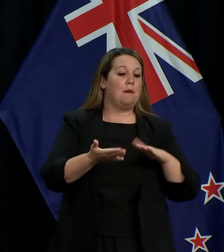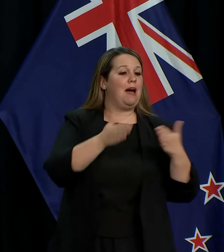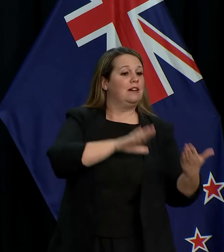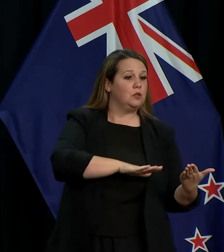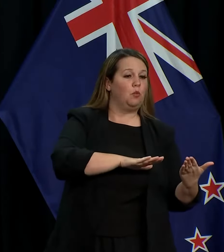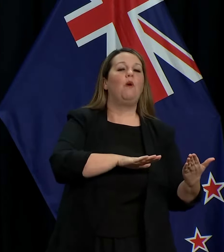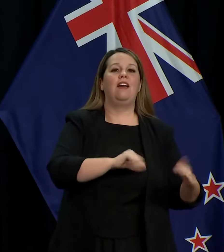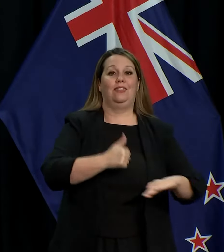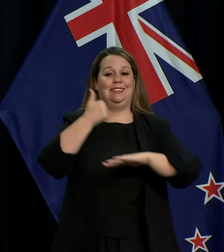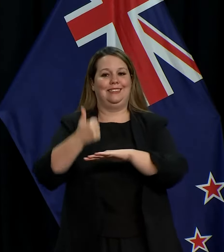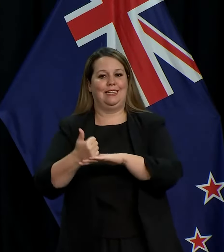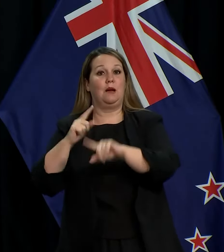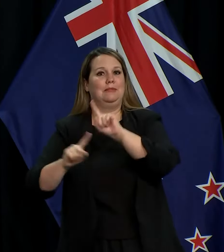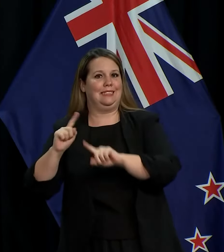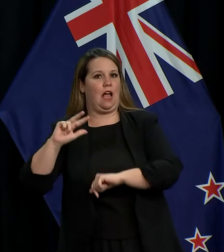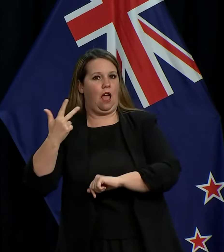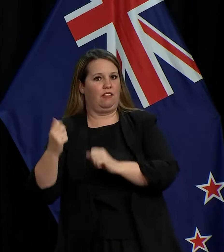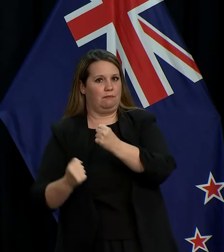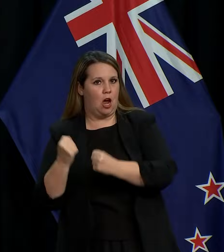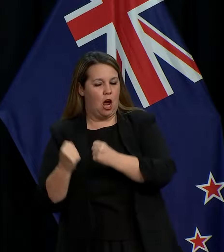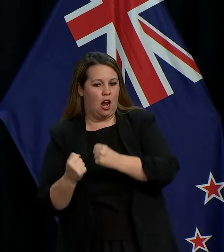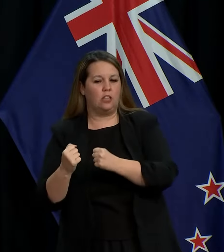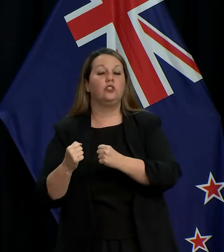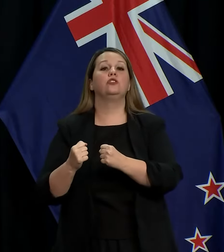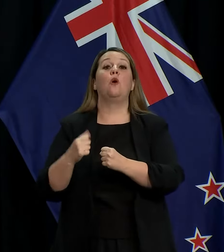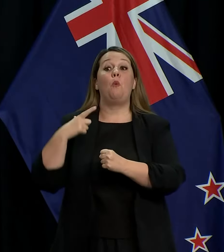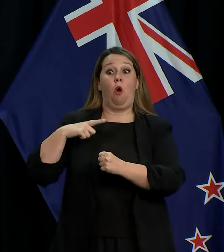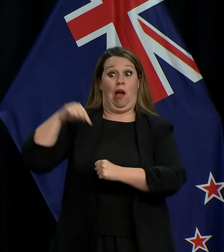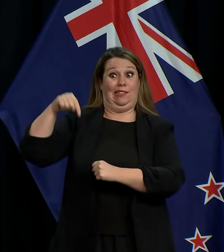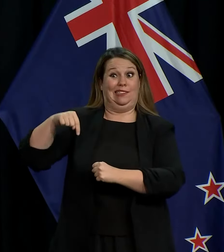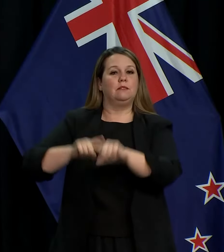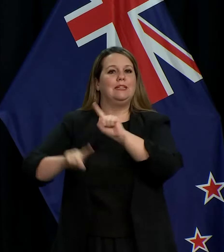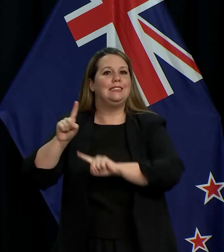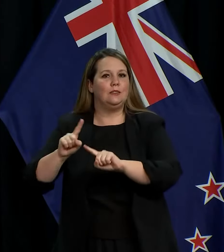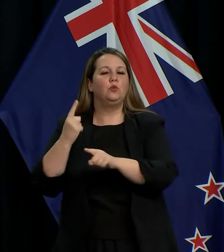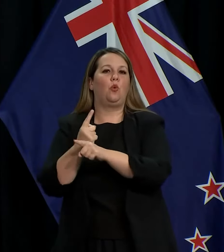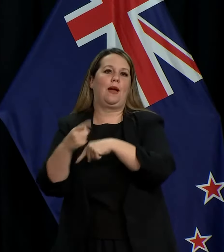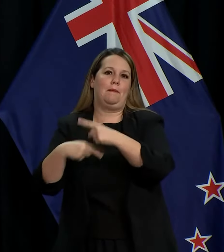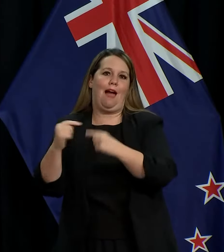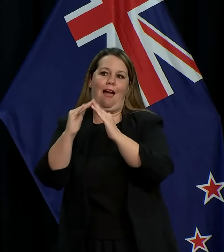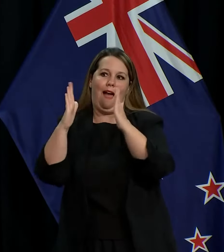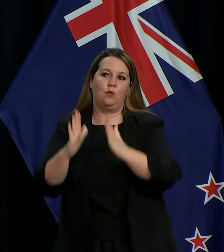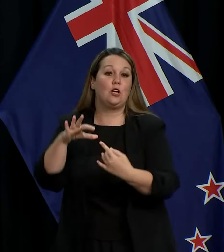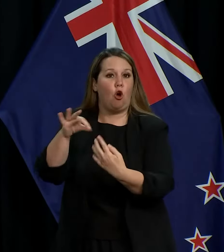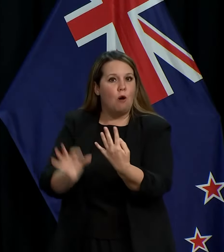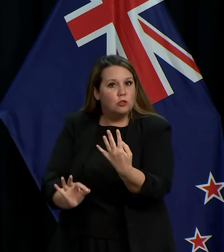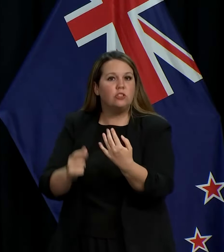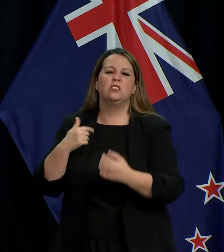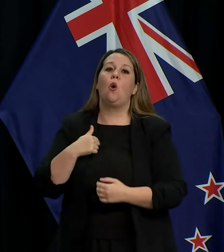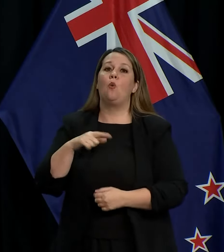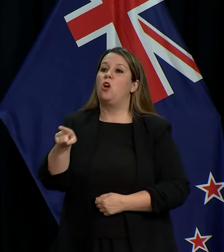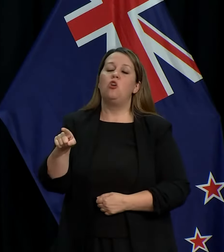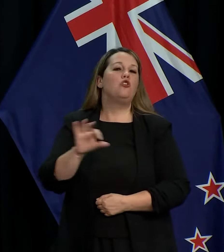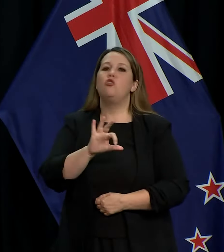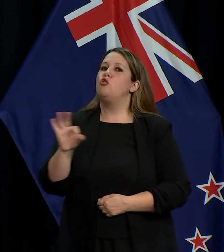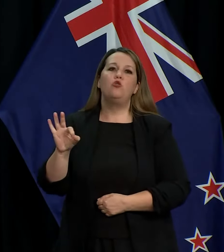about housing options. So it's not that people have been evicted, but they have given them notice that they do have need and that they want to support them as